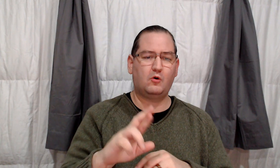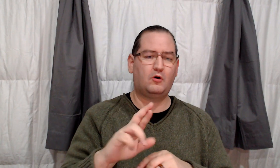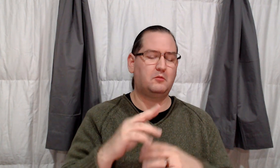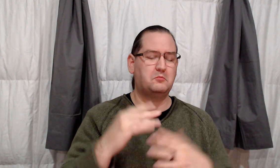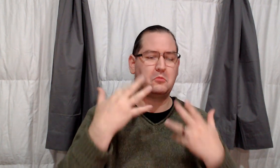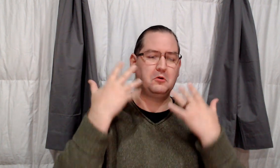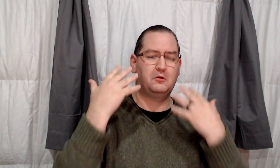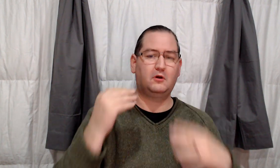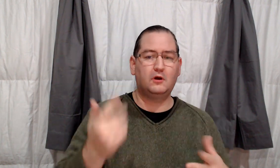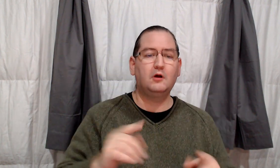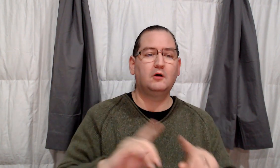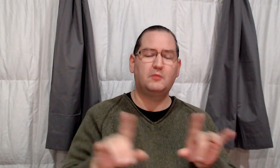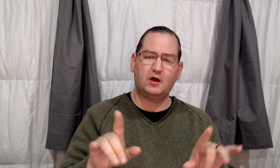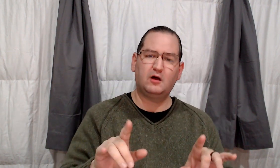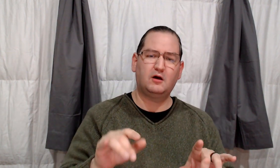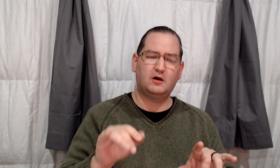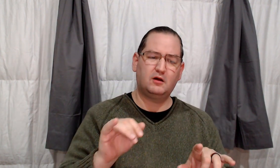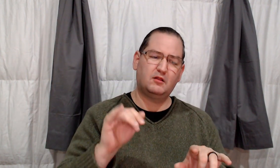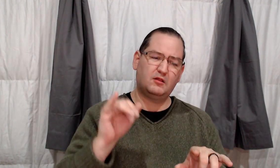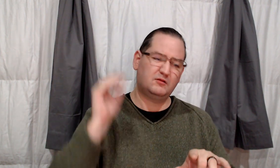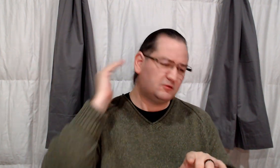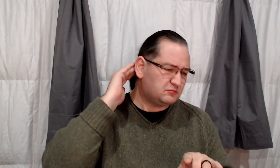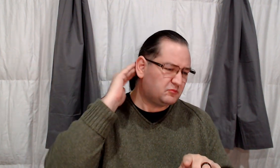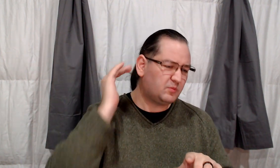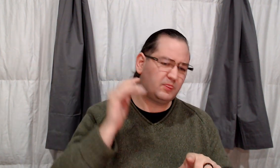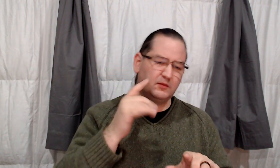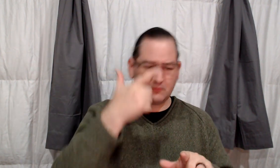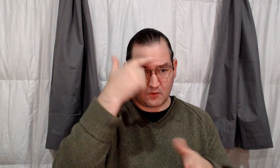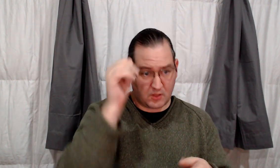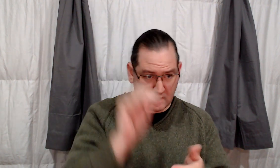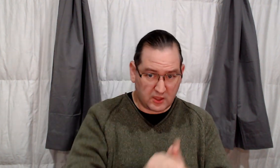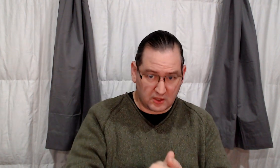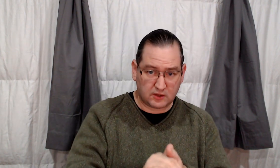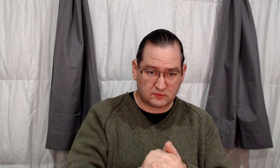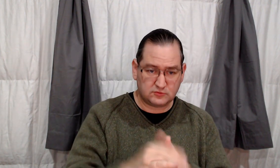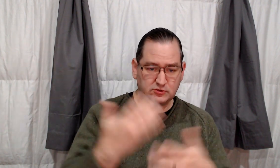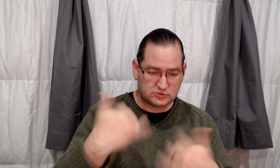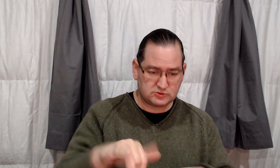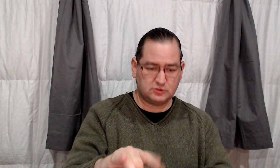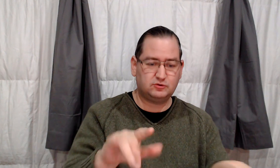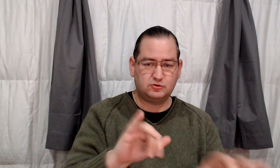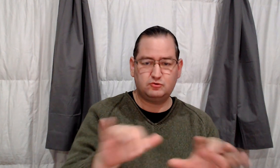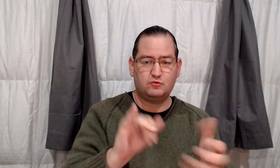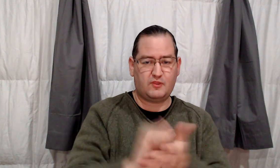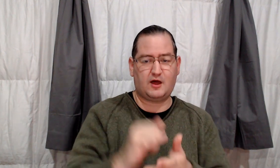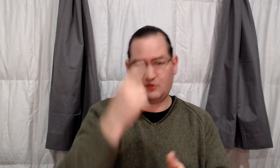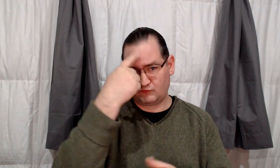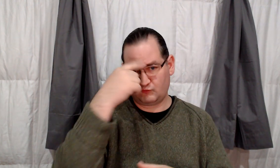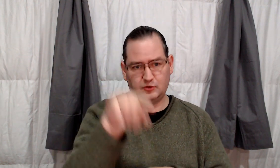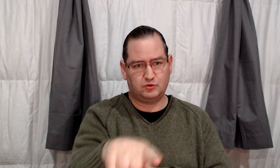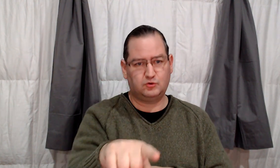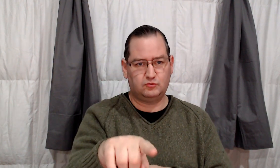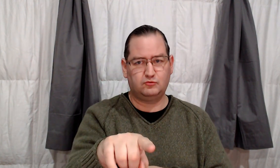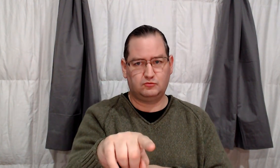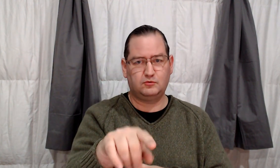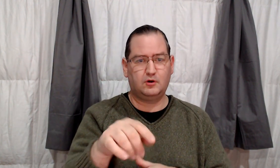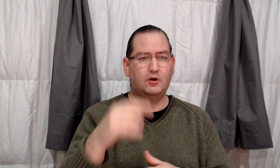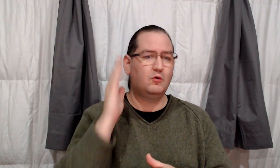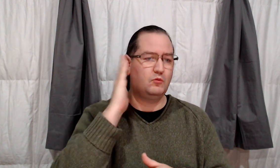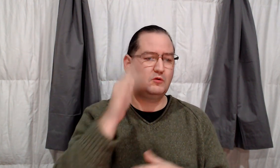believes it's doing that for you. So I'm going to ask it to explain to you at some level of consciousness what it is